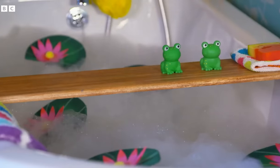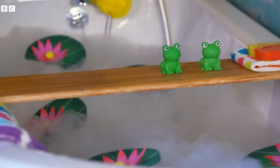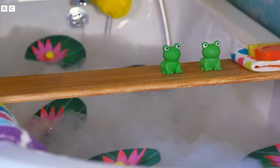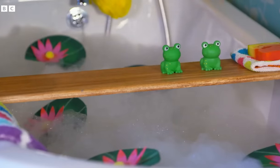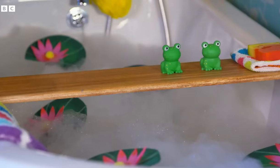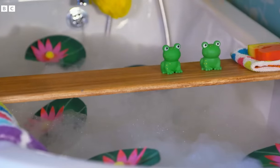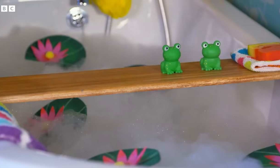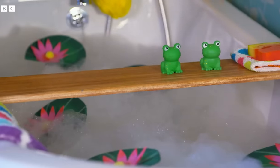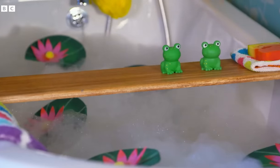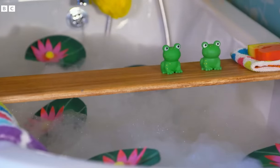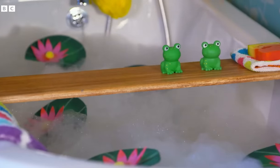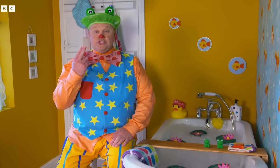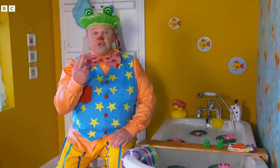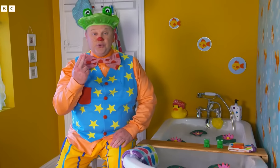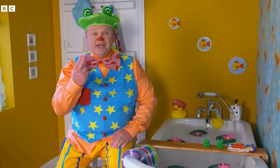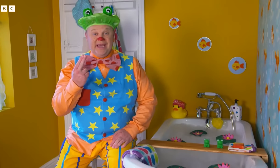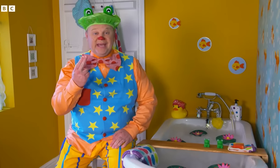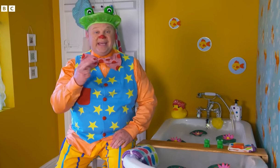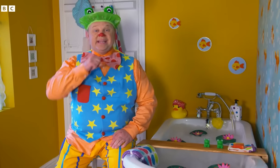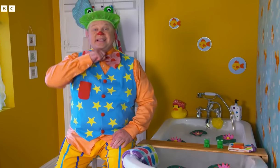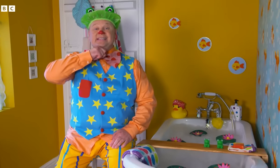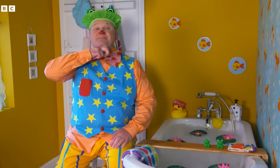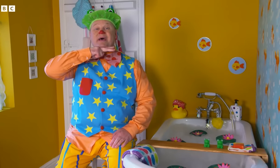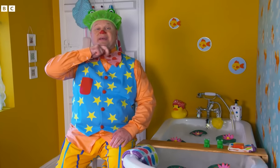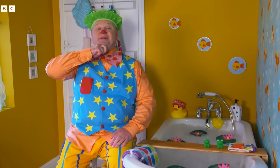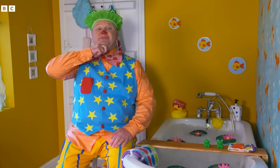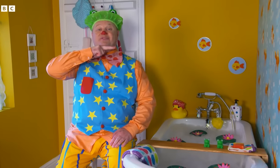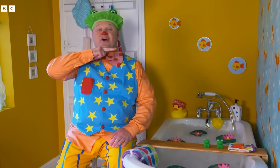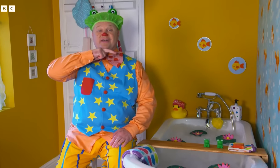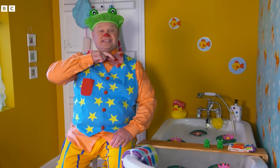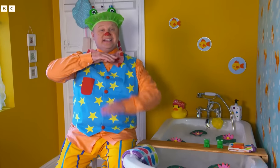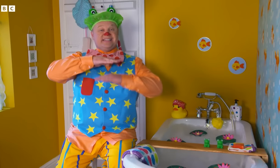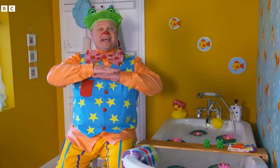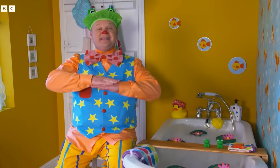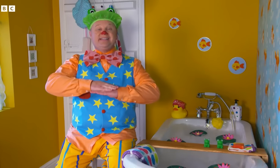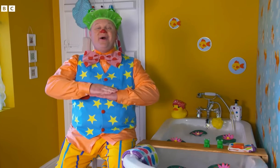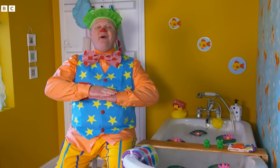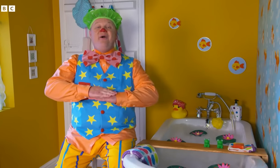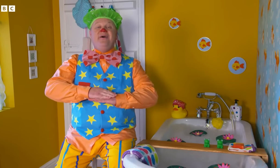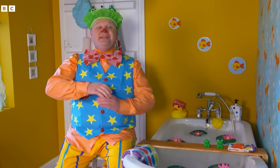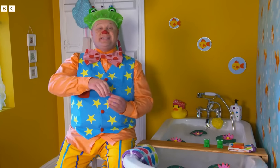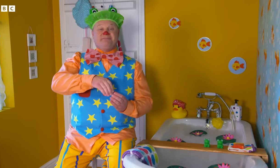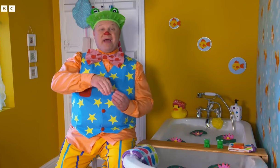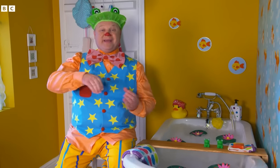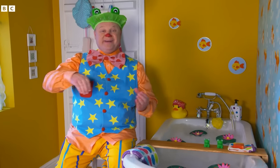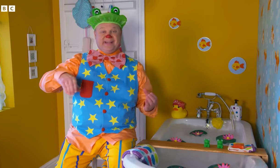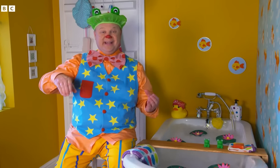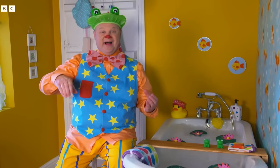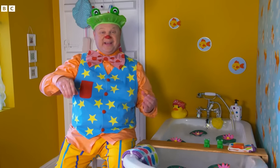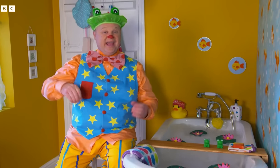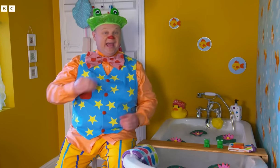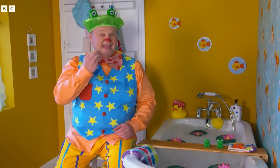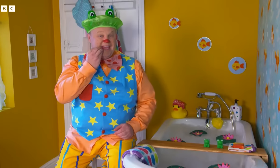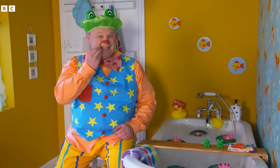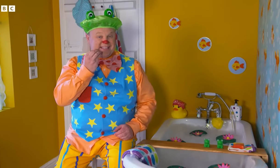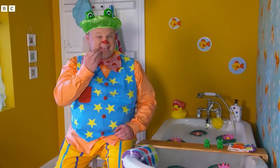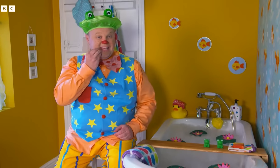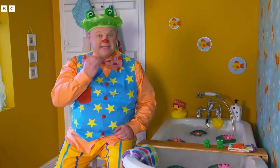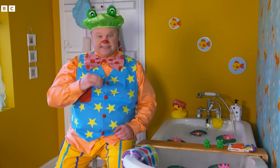One, two. Two little speckled frogs sat on a speckled log, eating